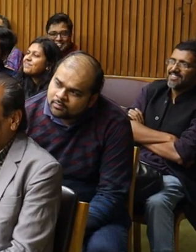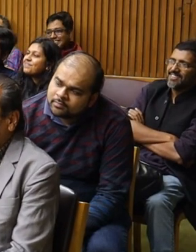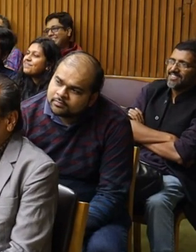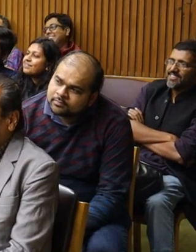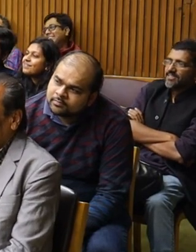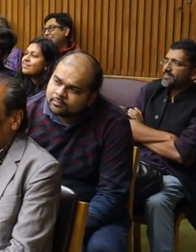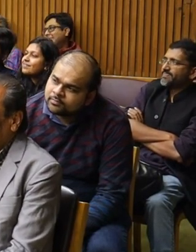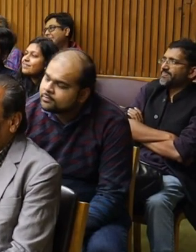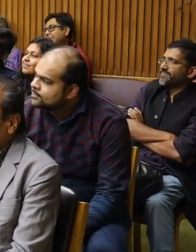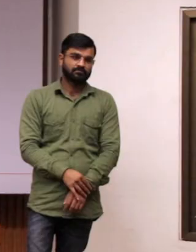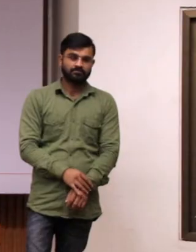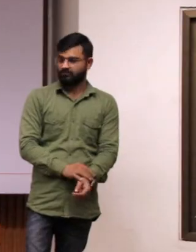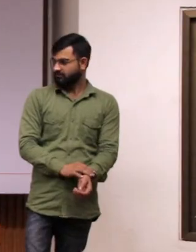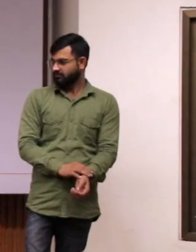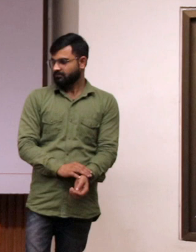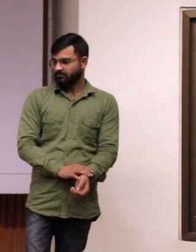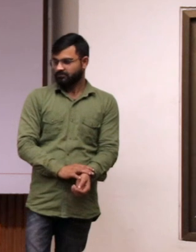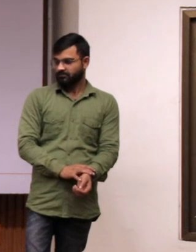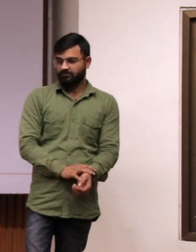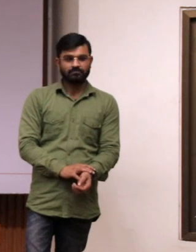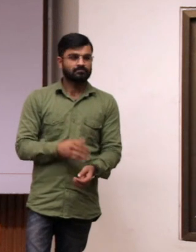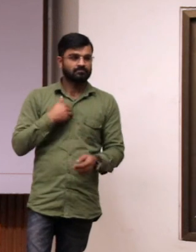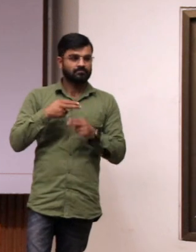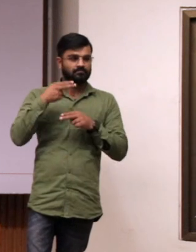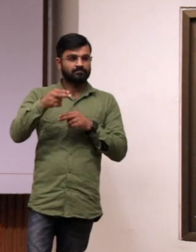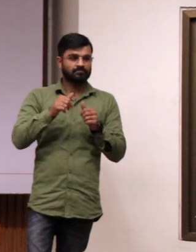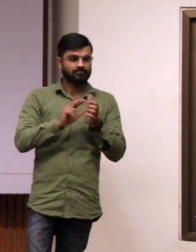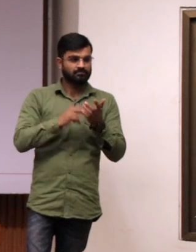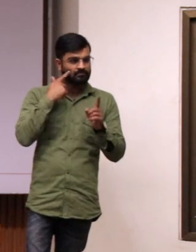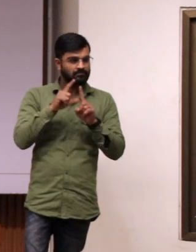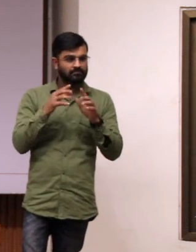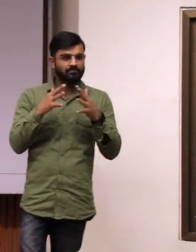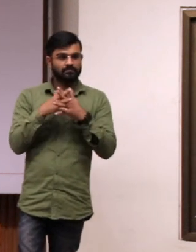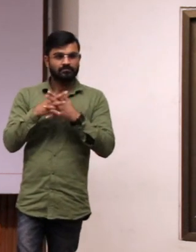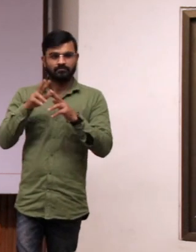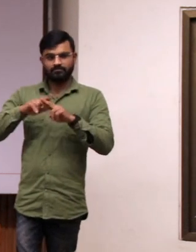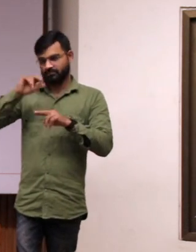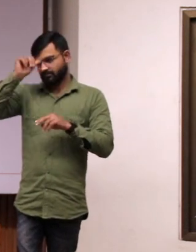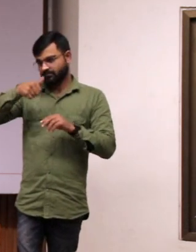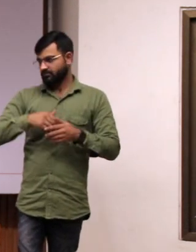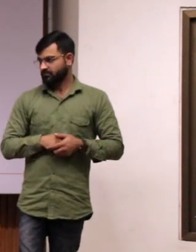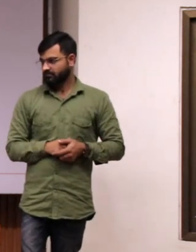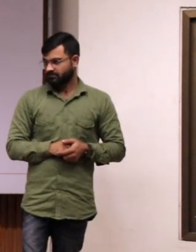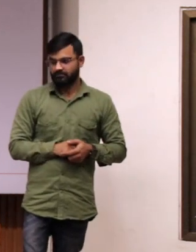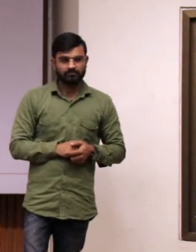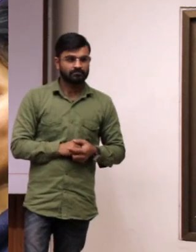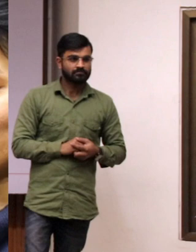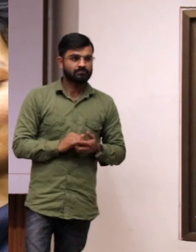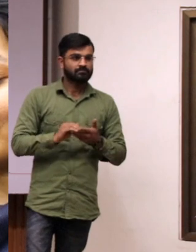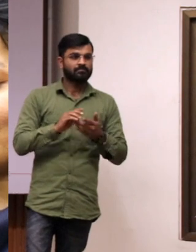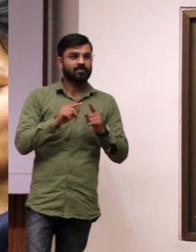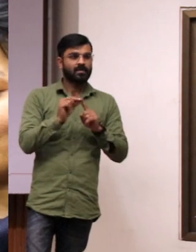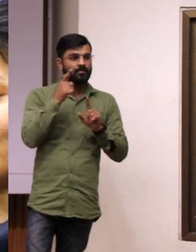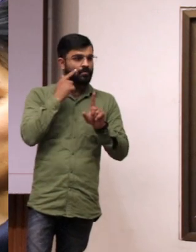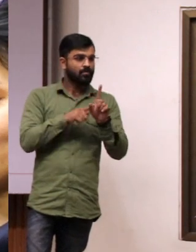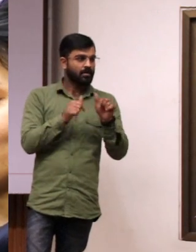question. Yeah. You should name also. My name is Naveen, I'm from WWF India. So my question is based on the pollination,